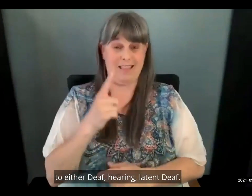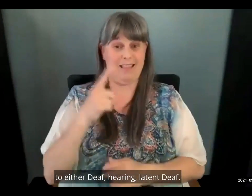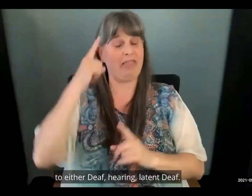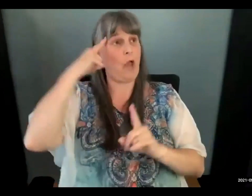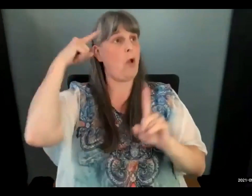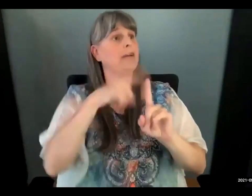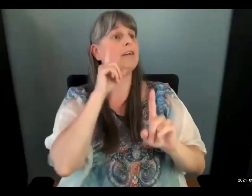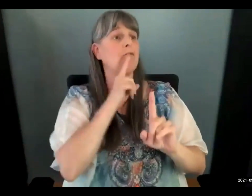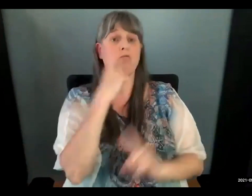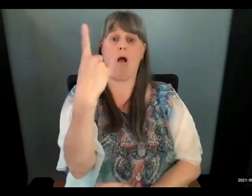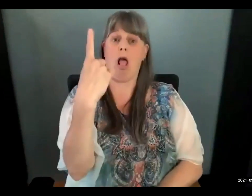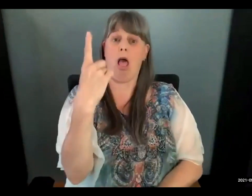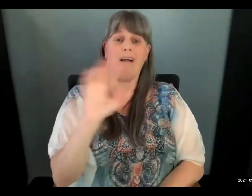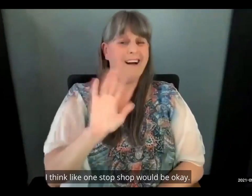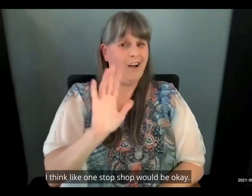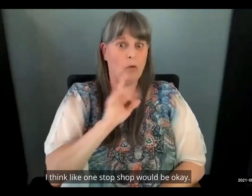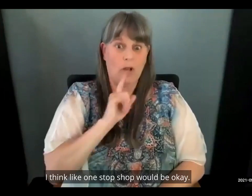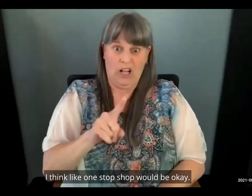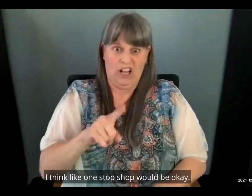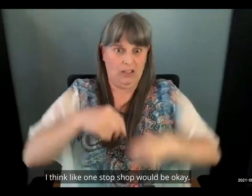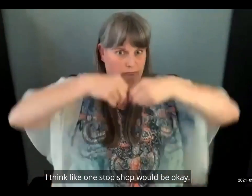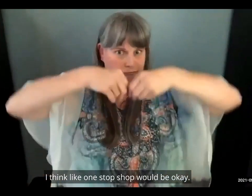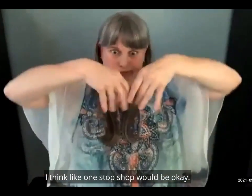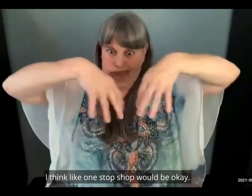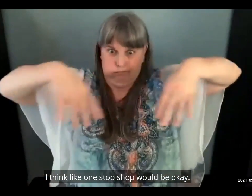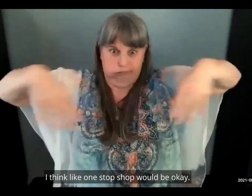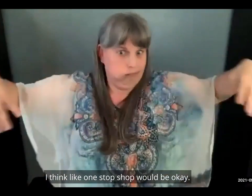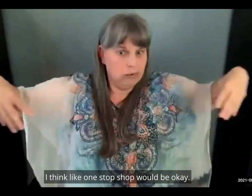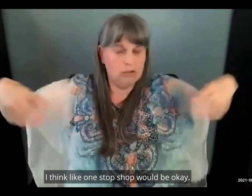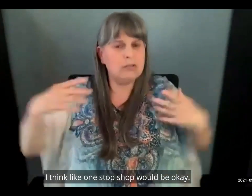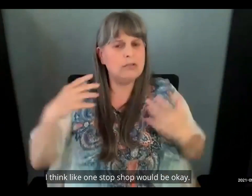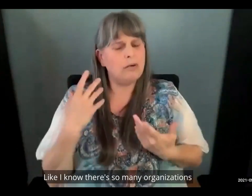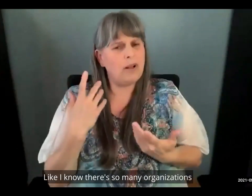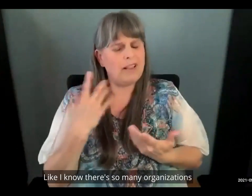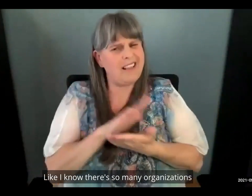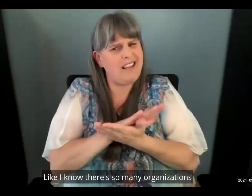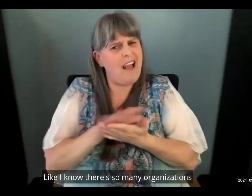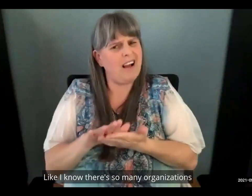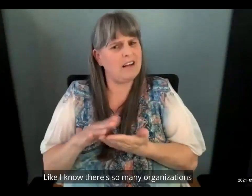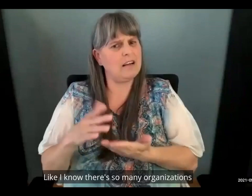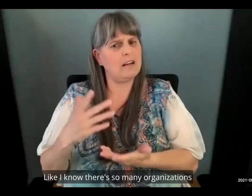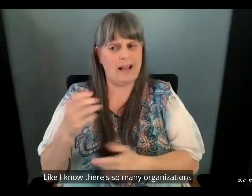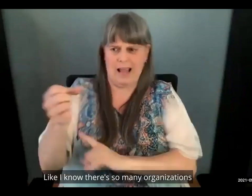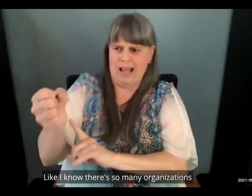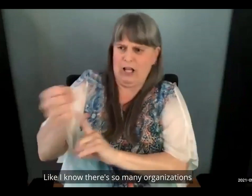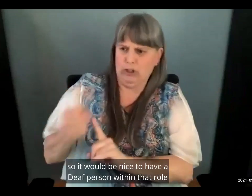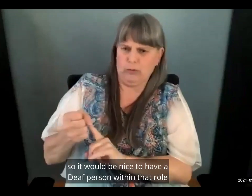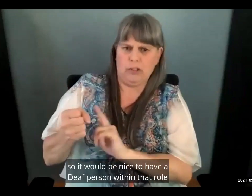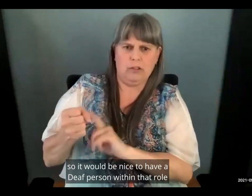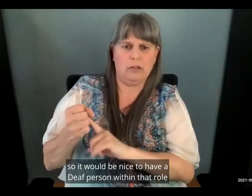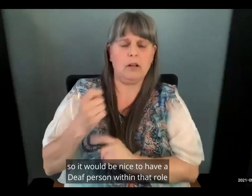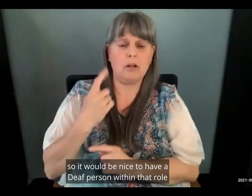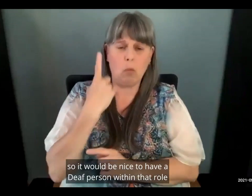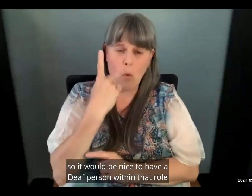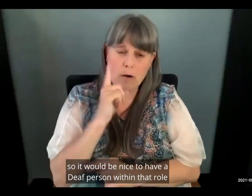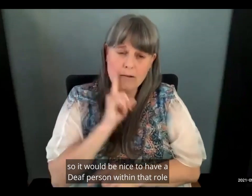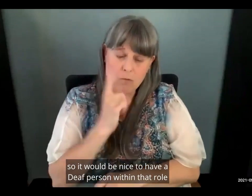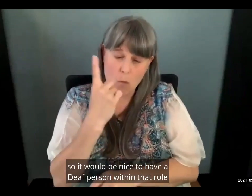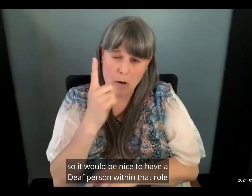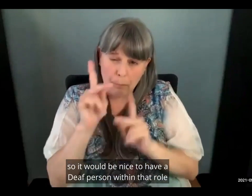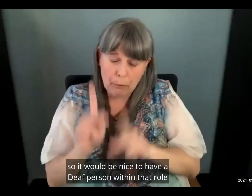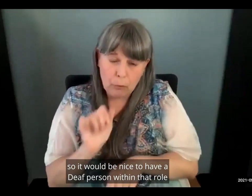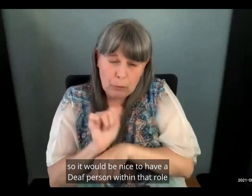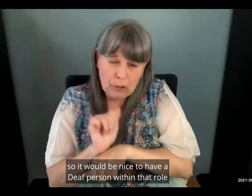deaf. I think, you know, like one-stop shop would be okay. Like, I know there's so many organizations, so it'd be nice to